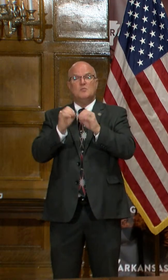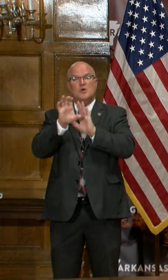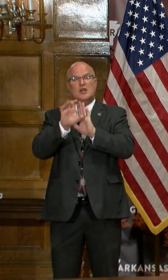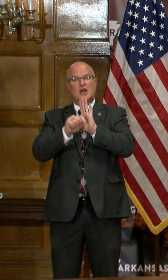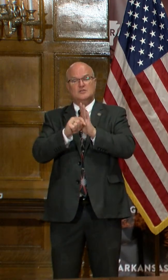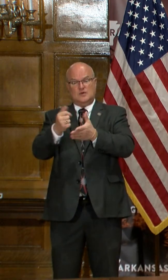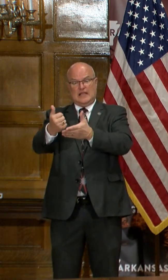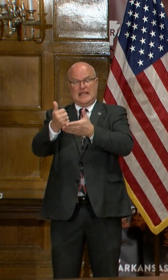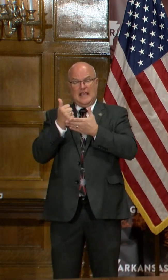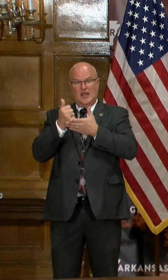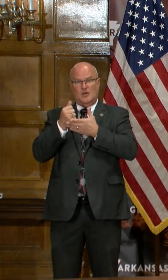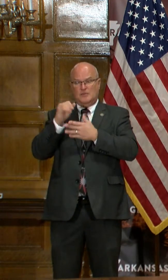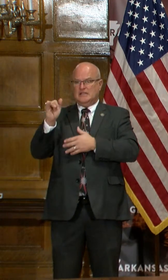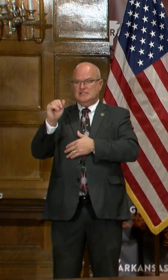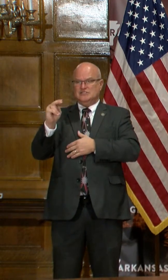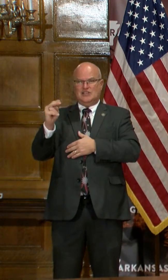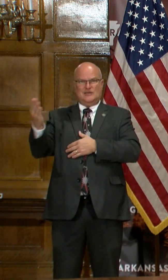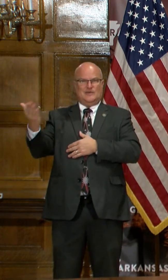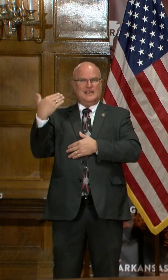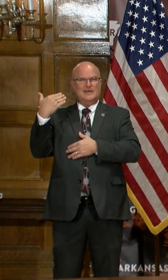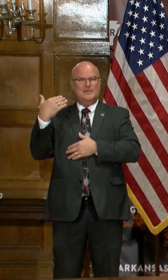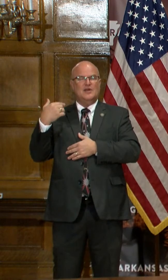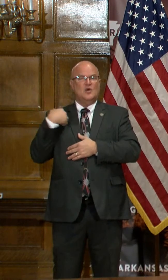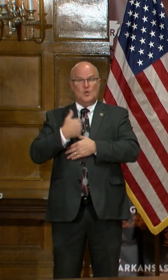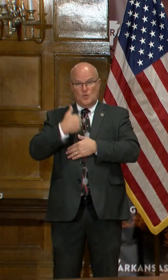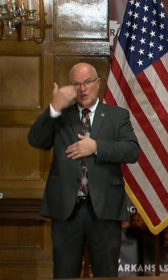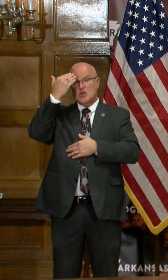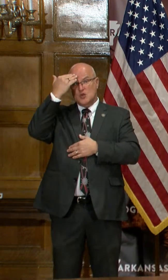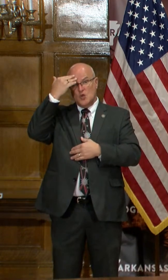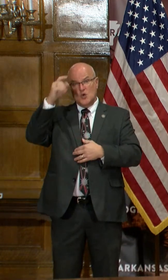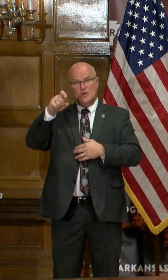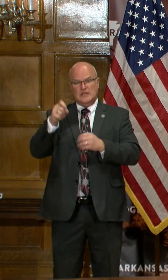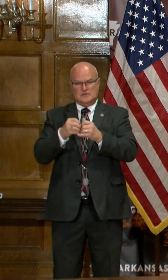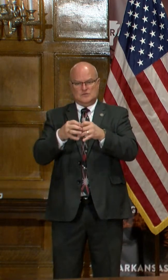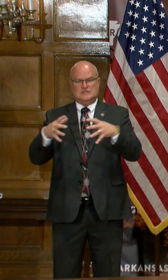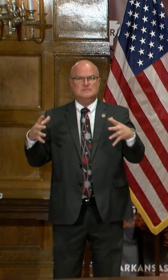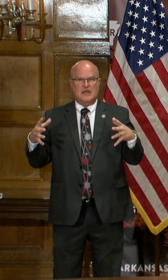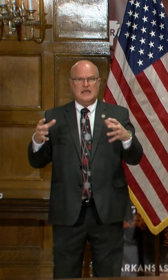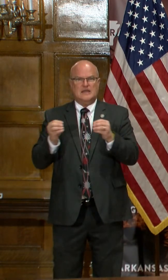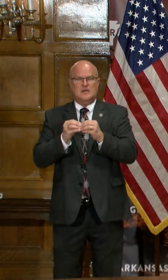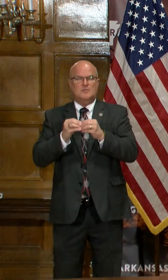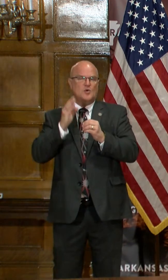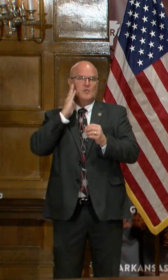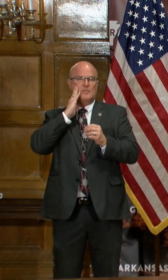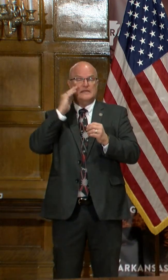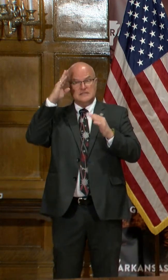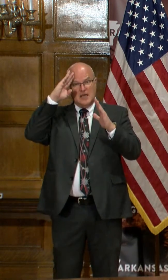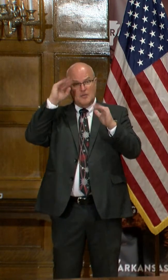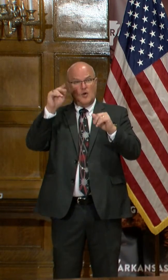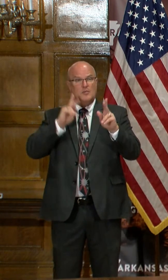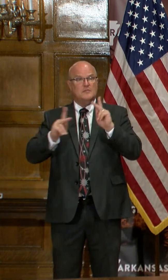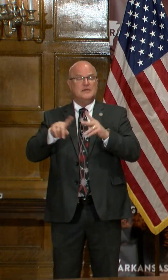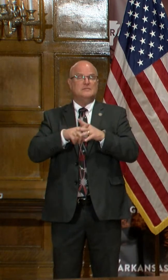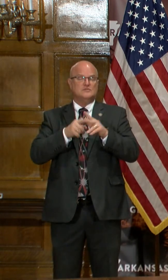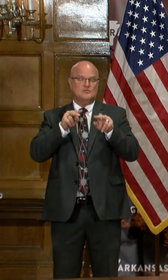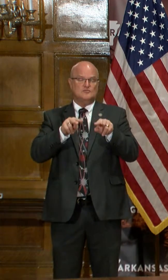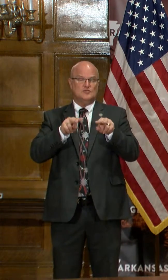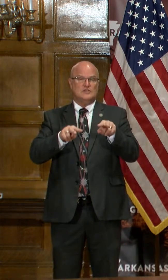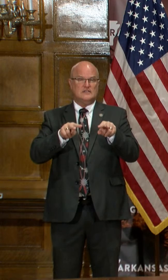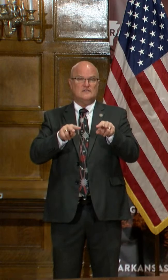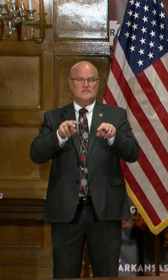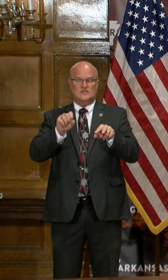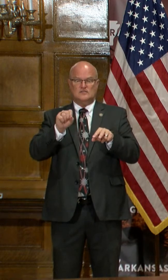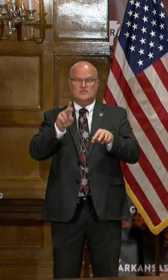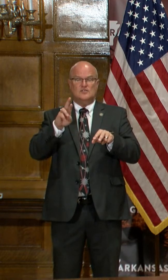in at that January timeframe when we knew we were going to need to expand and open more beds. So I'm hopeful that as people have started to look at their surge